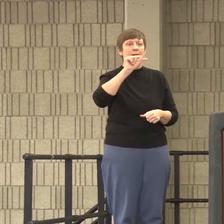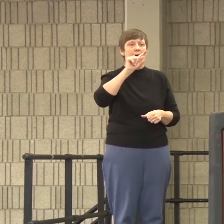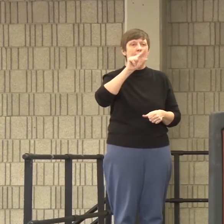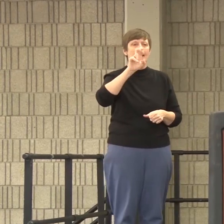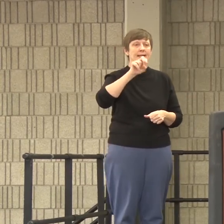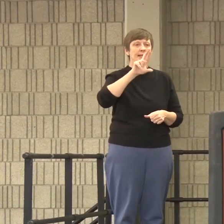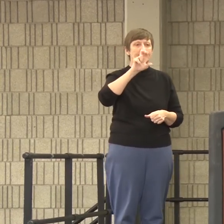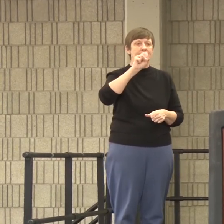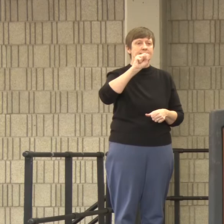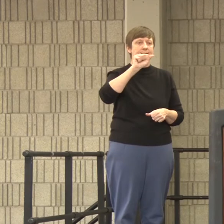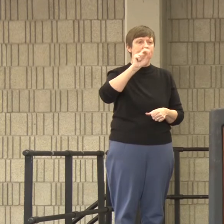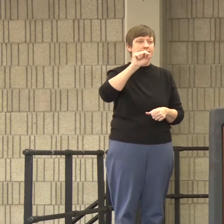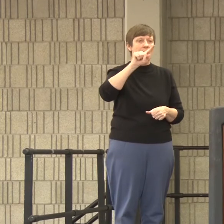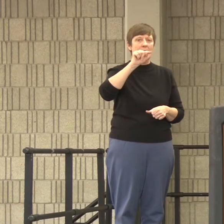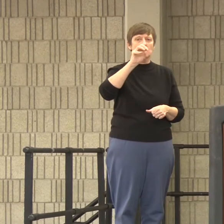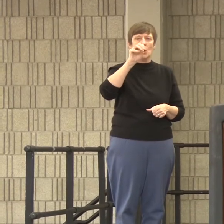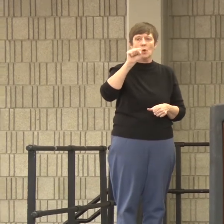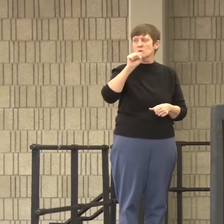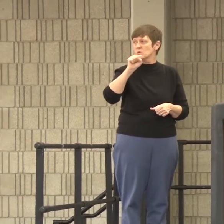Santos.